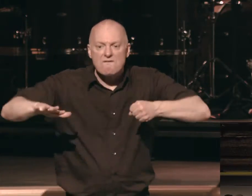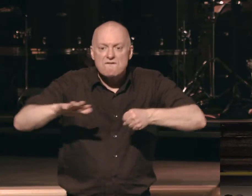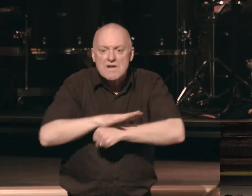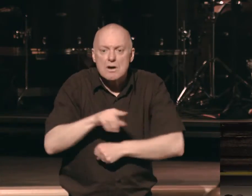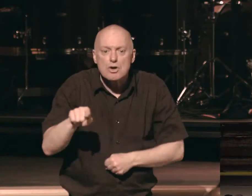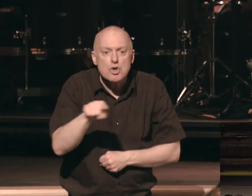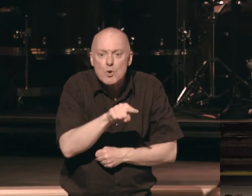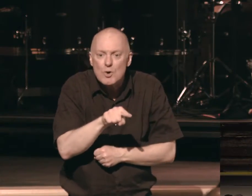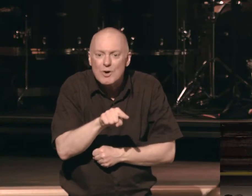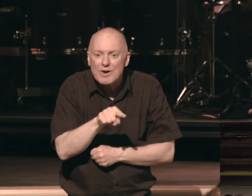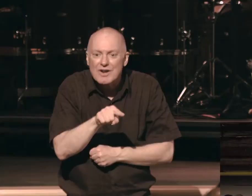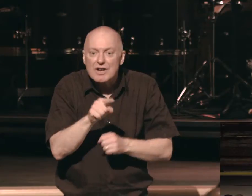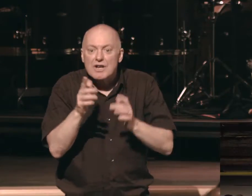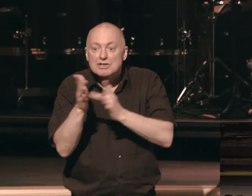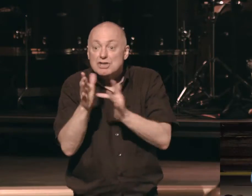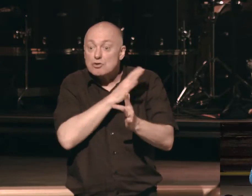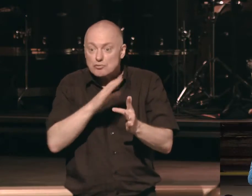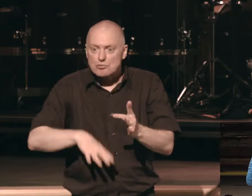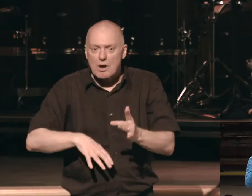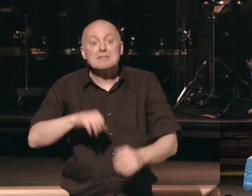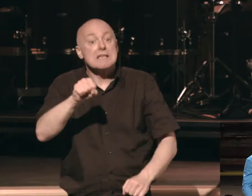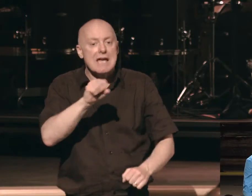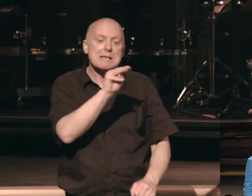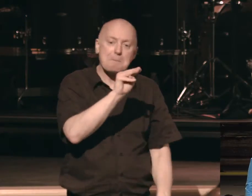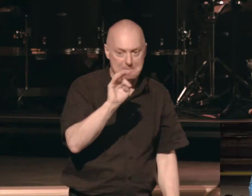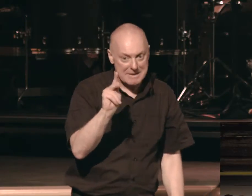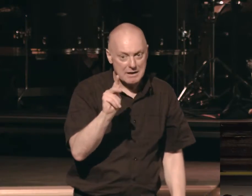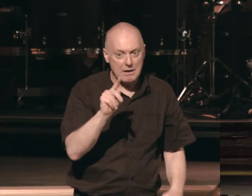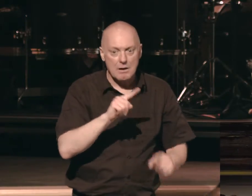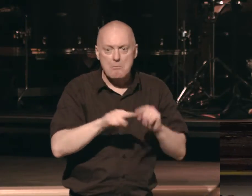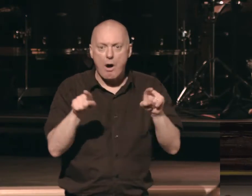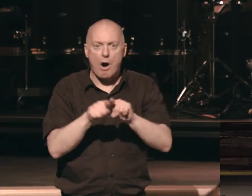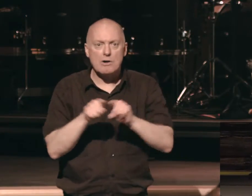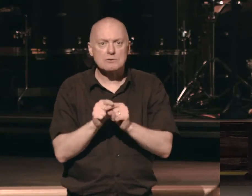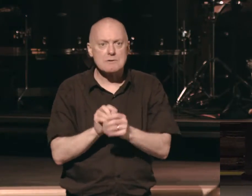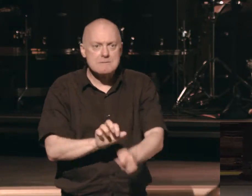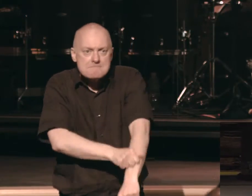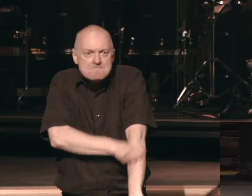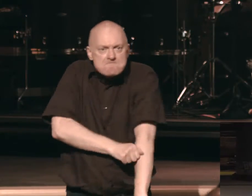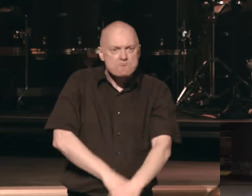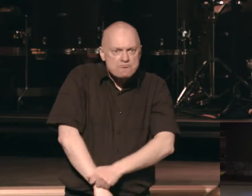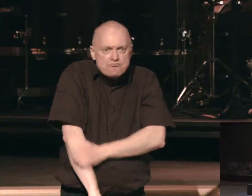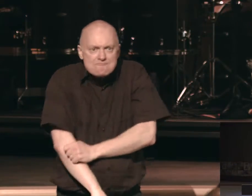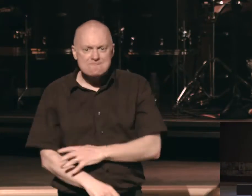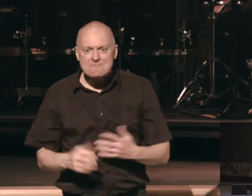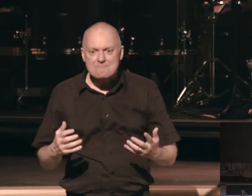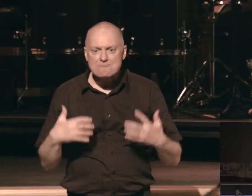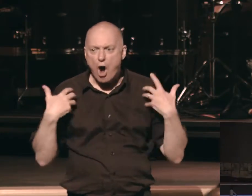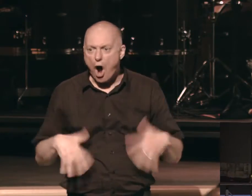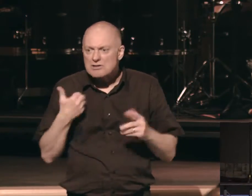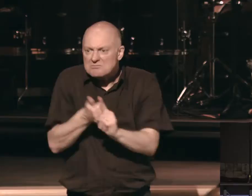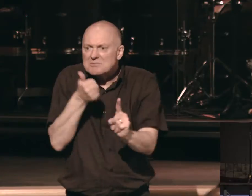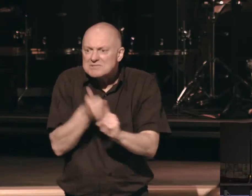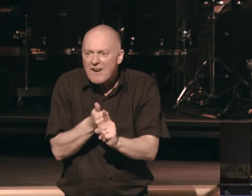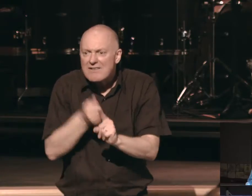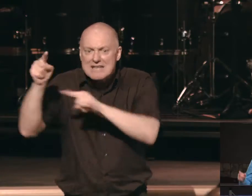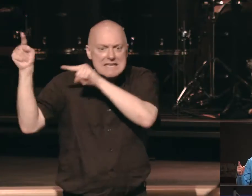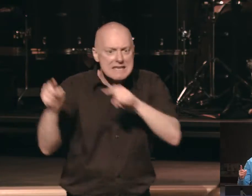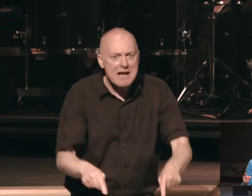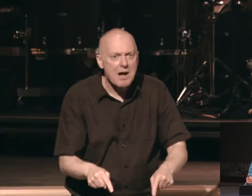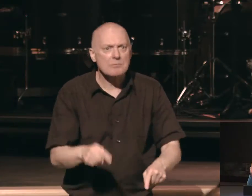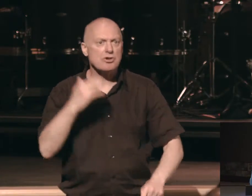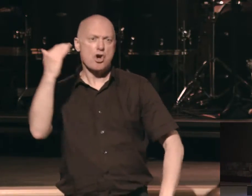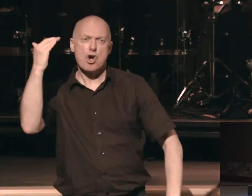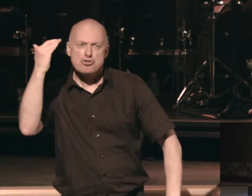me. You see, Jesus Christ, yeah, he's meek and mild, but man, he's come to do what he's come to do. He is awesome. He comes